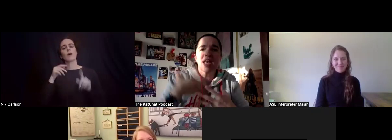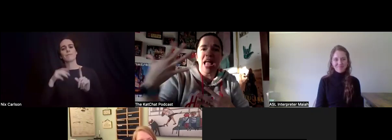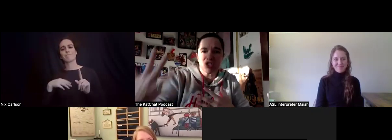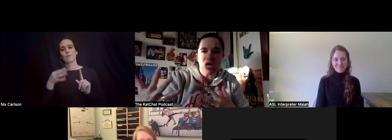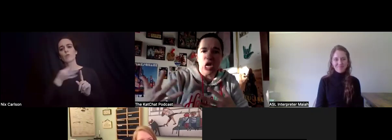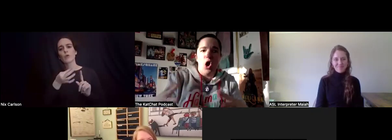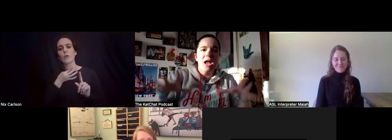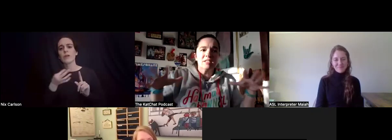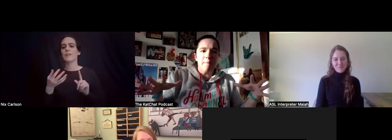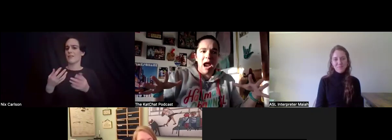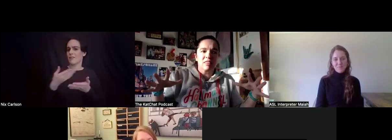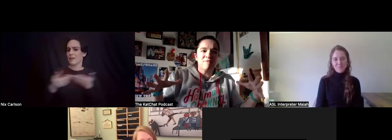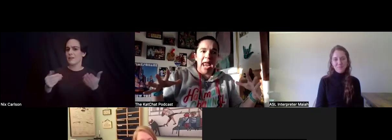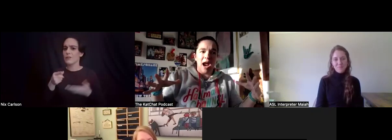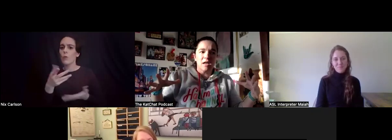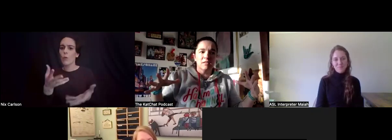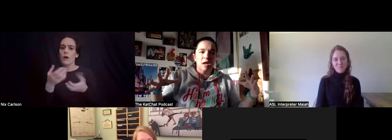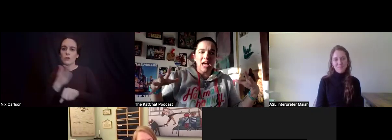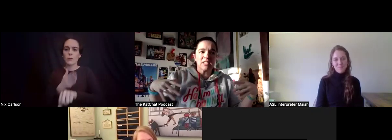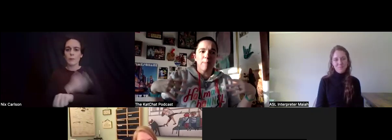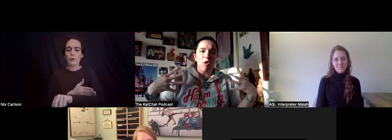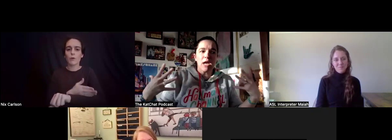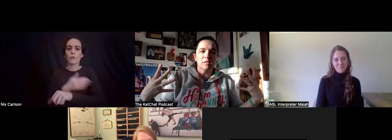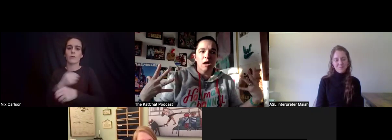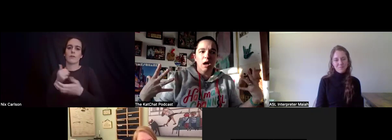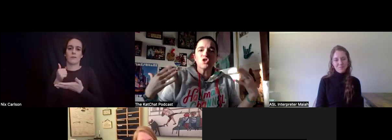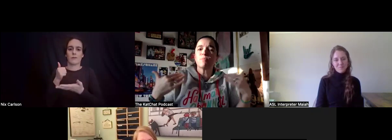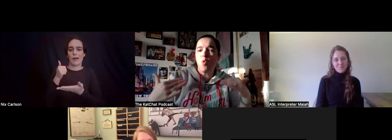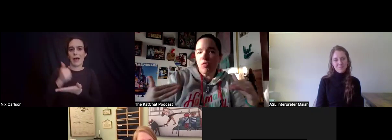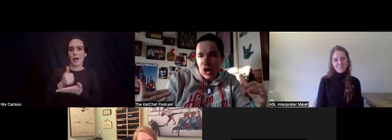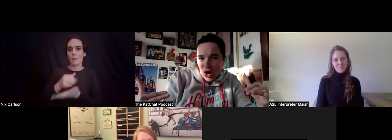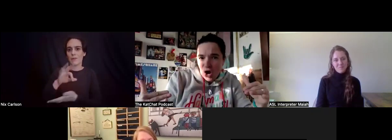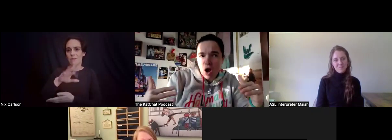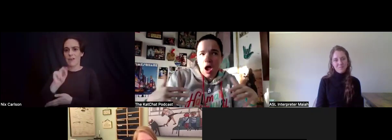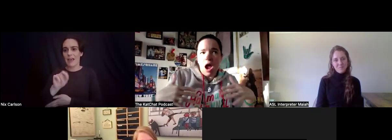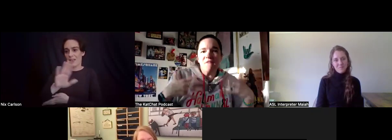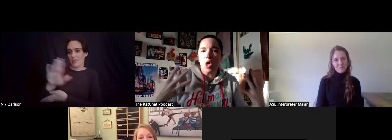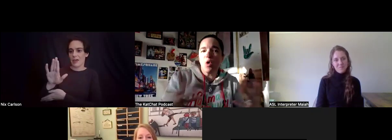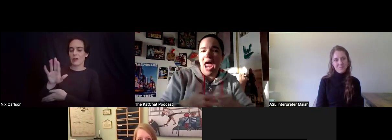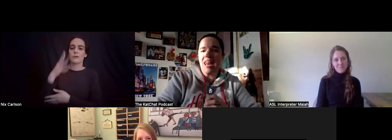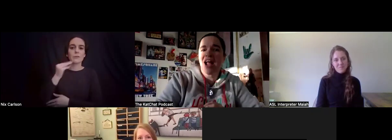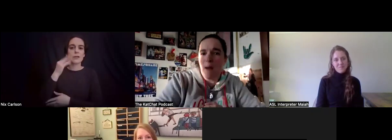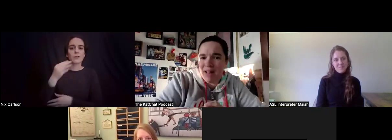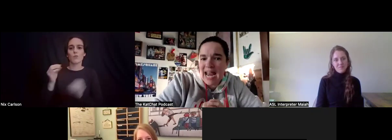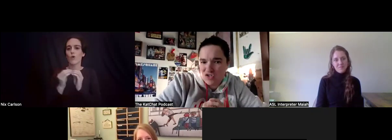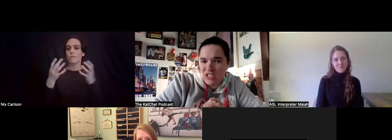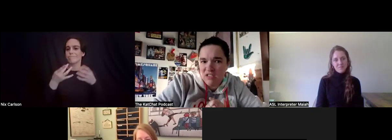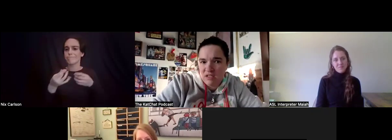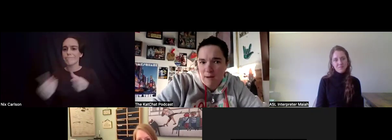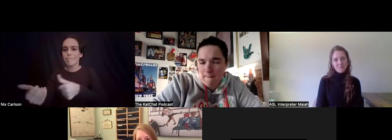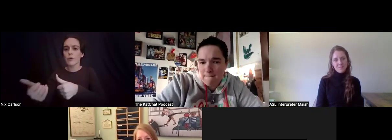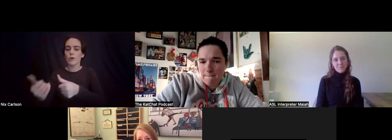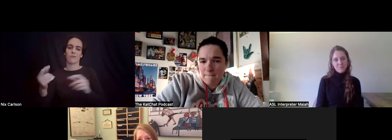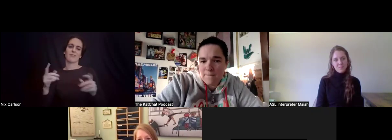improve next year to make the band experience smoother? If there aren't yes. any